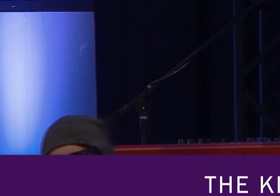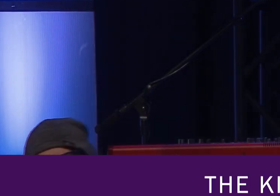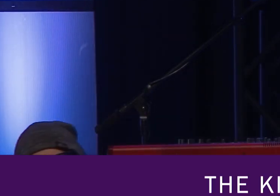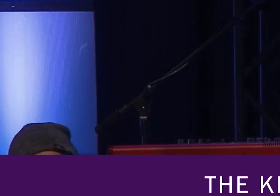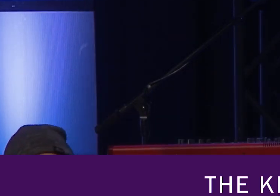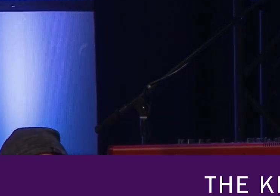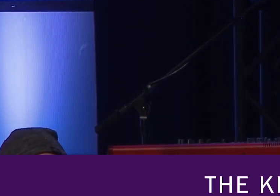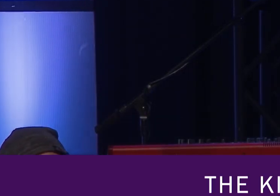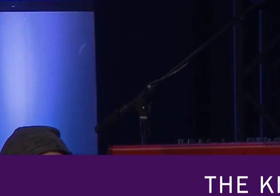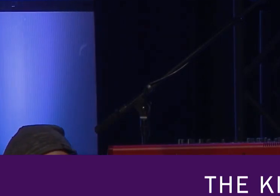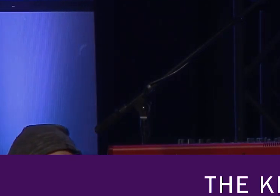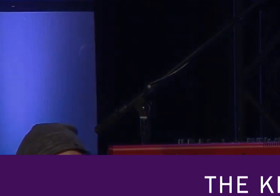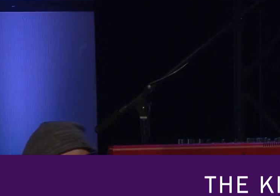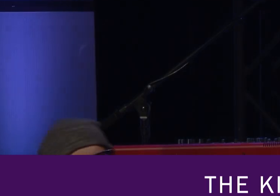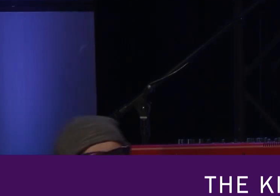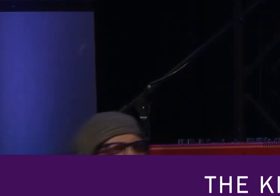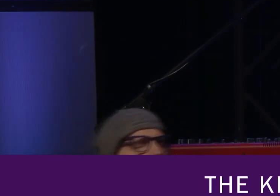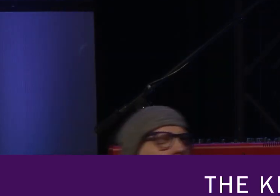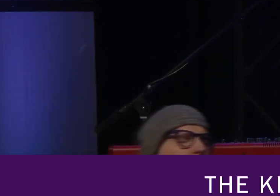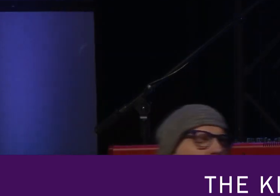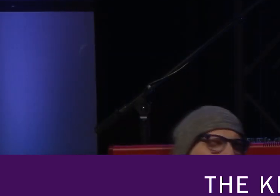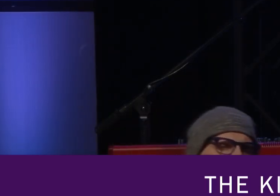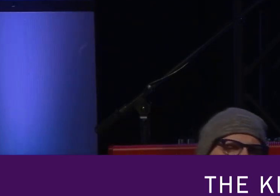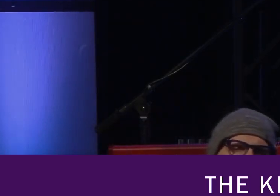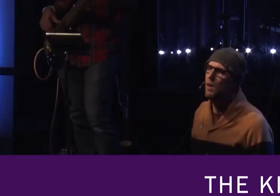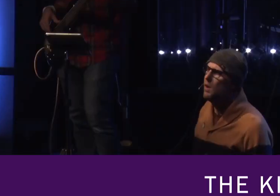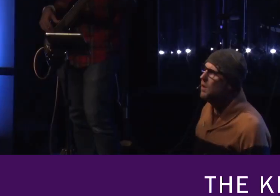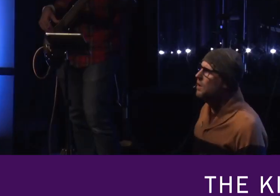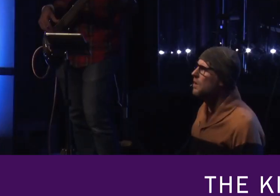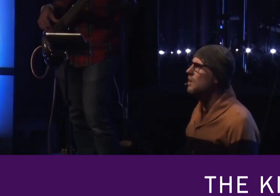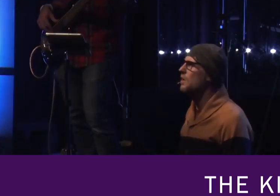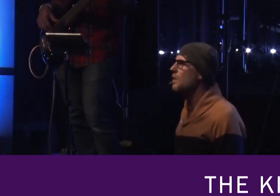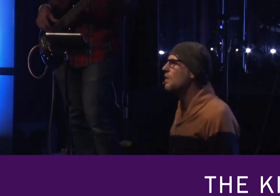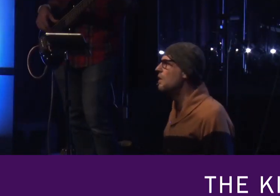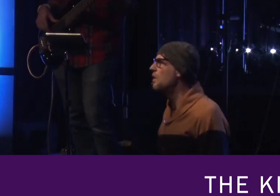yours. The kingdom is